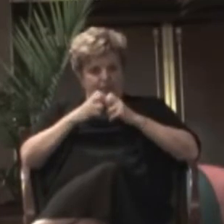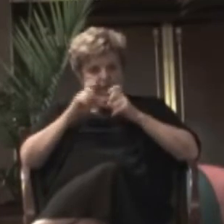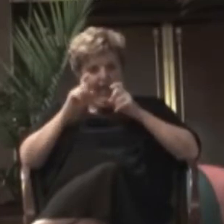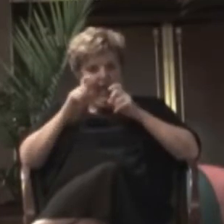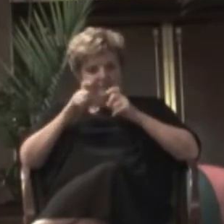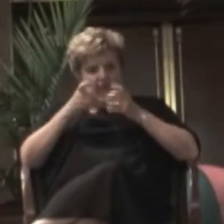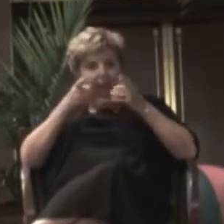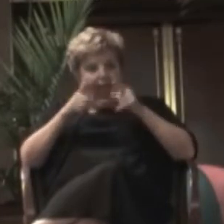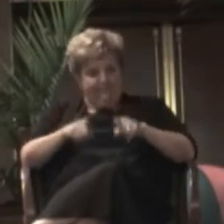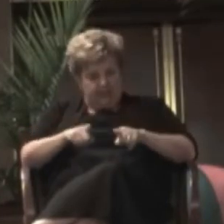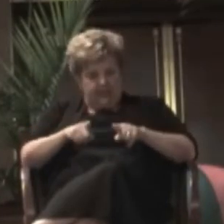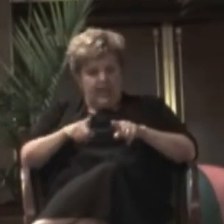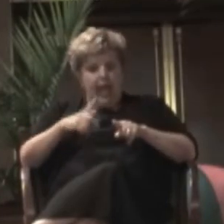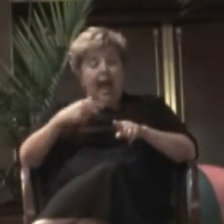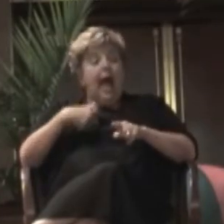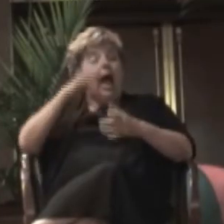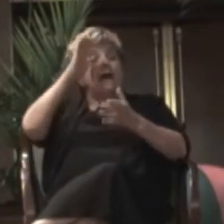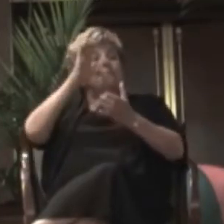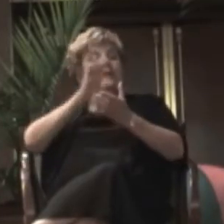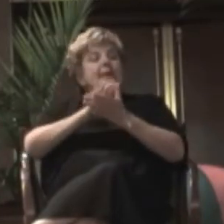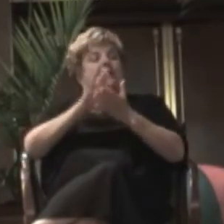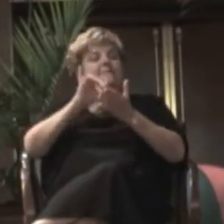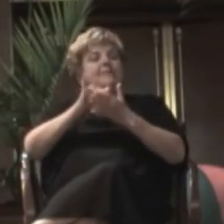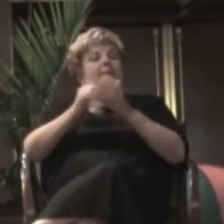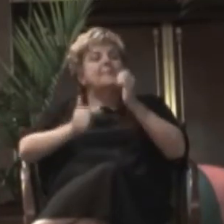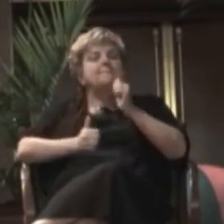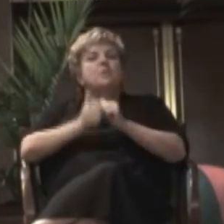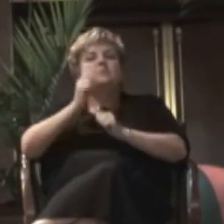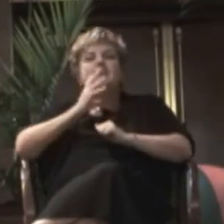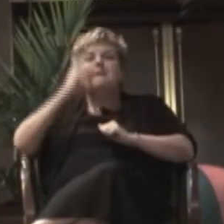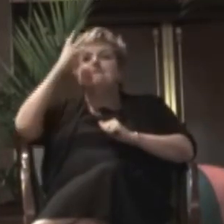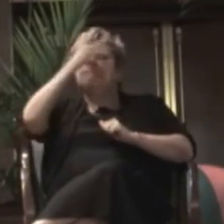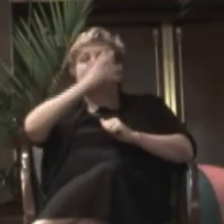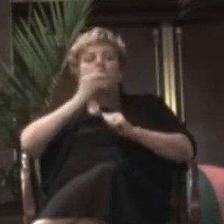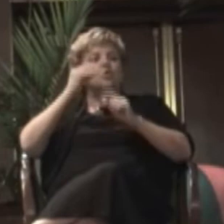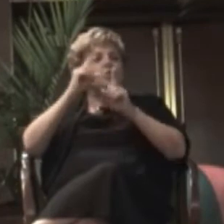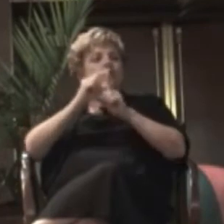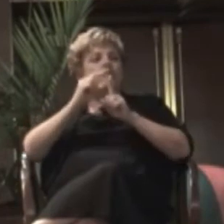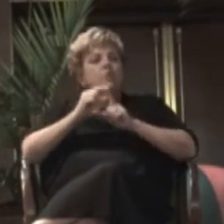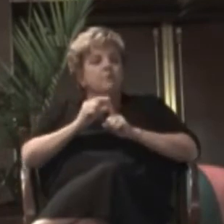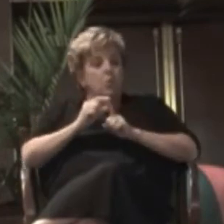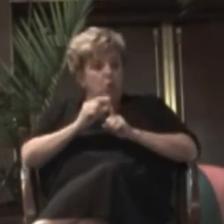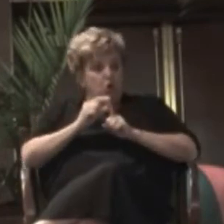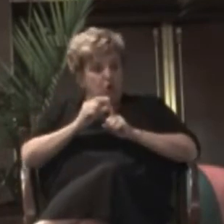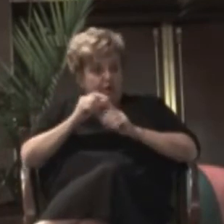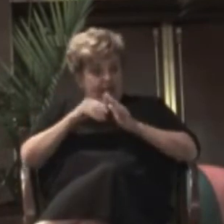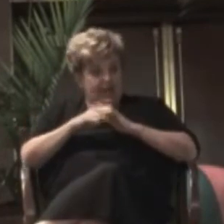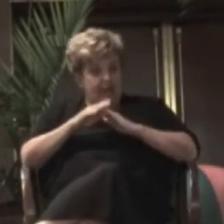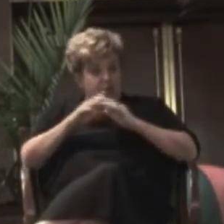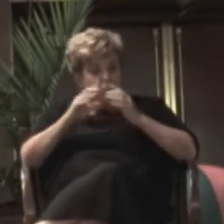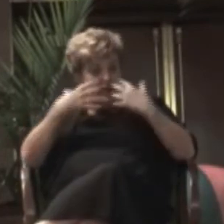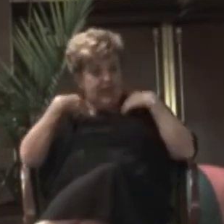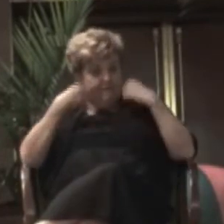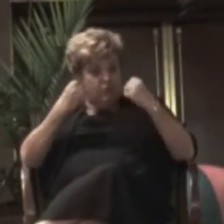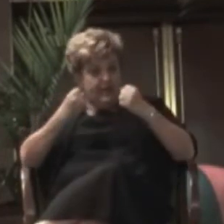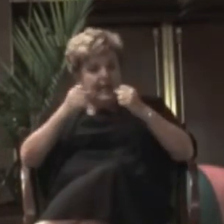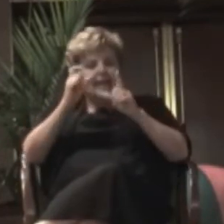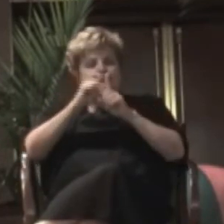I believe that the most beautiful word in the language of recovery is surrender. Mm-hmm. Surrender. Get sober because